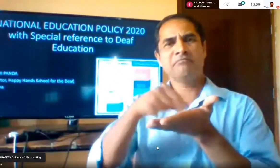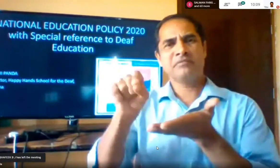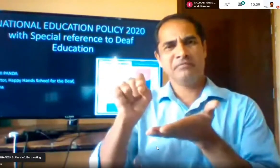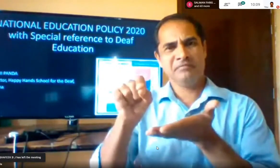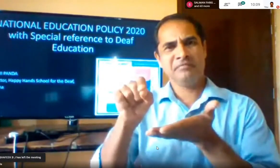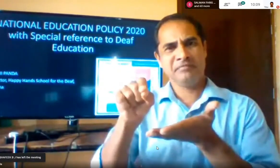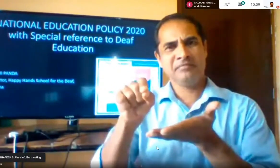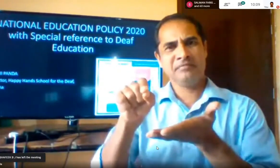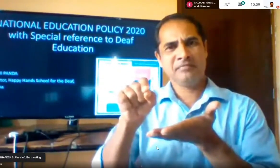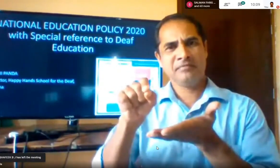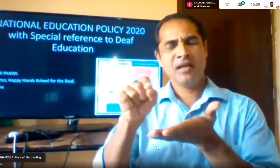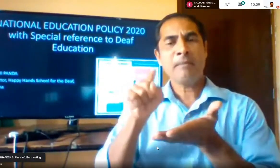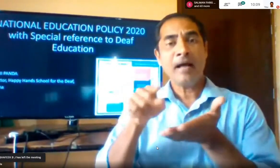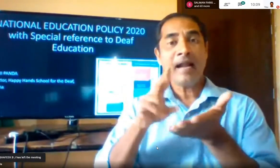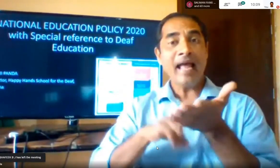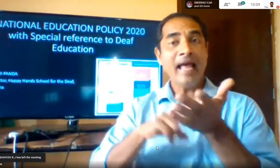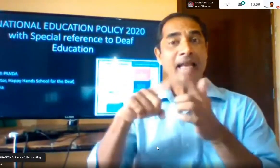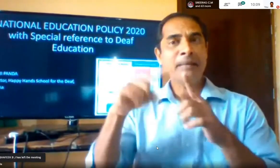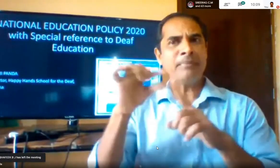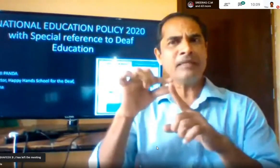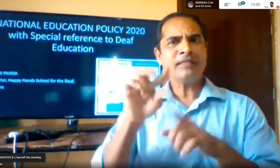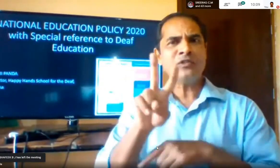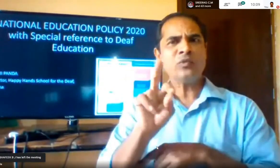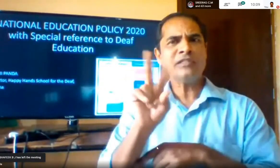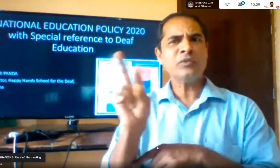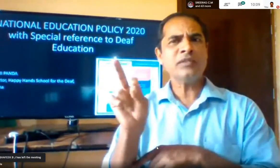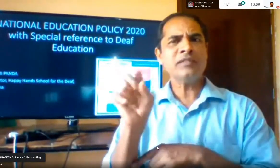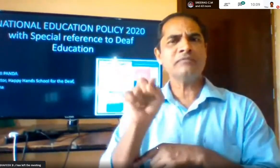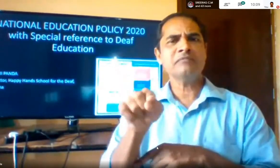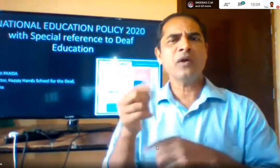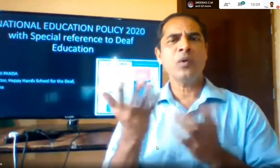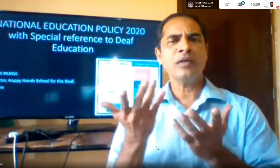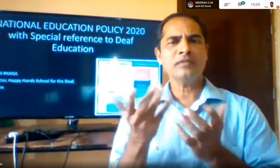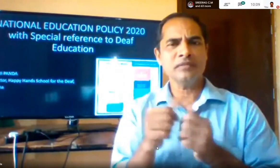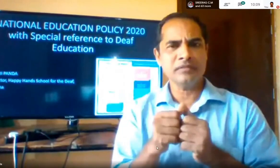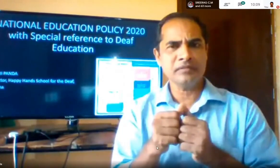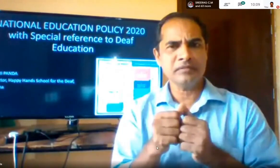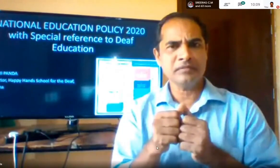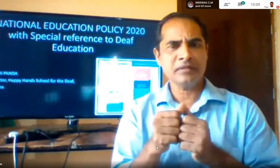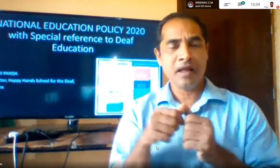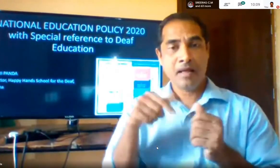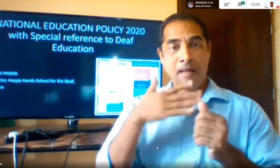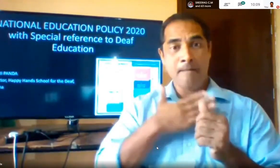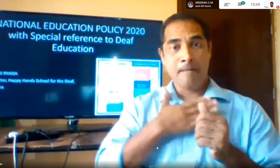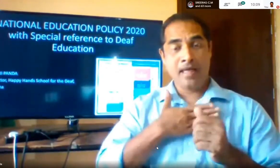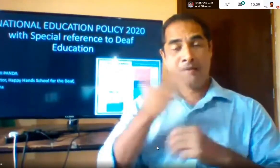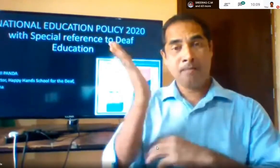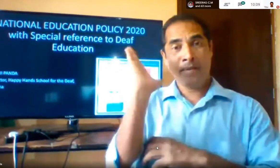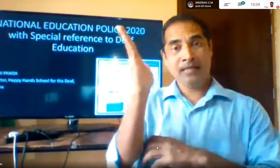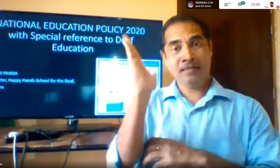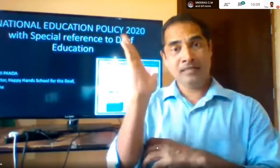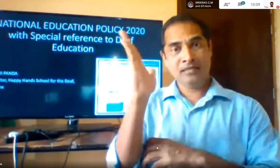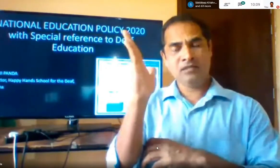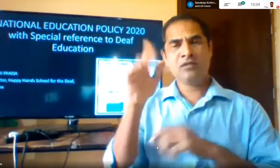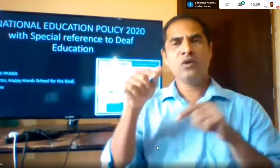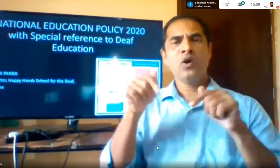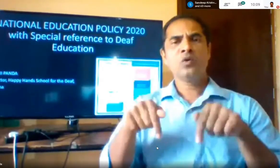I think you all know that the government has approved National Education Policy 2020 recently. So